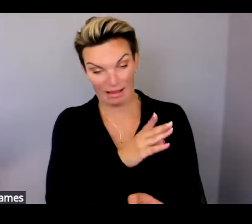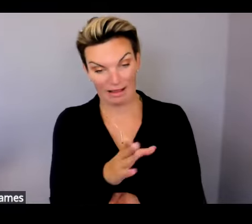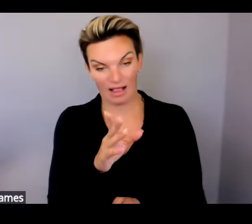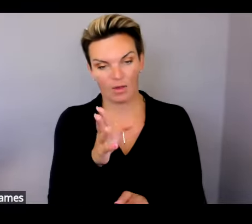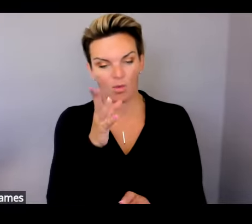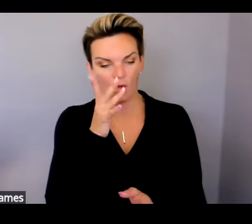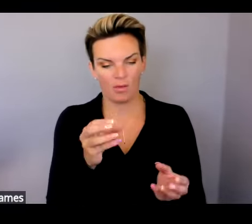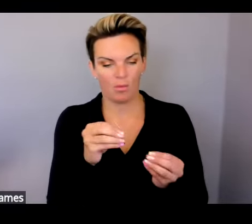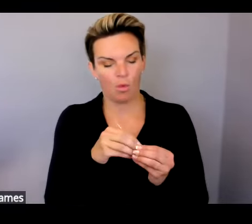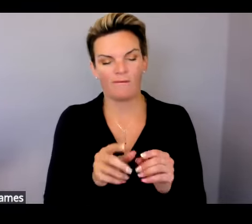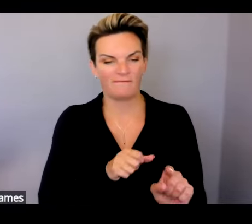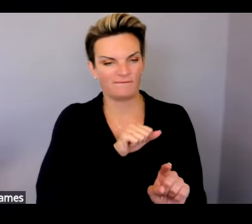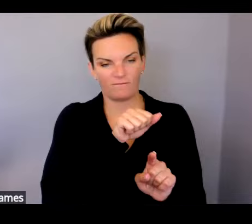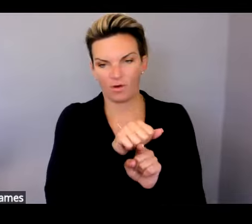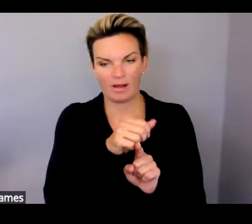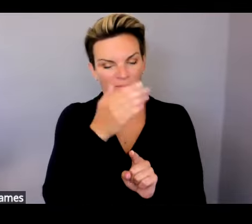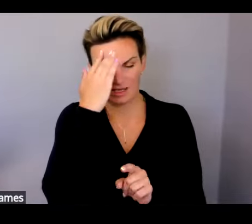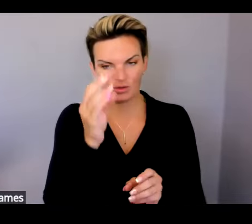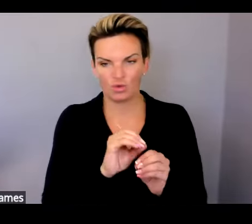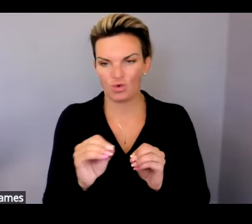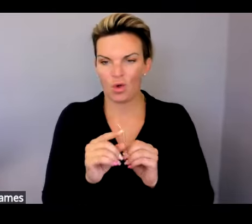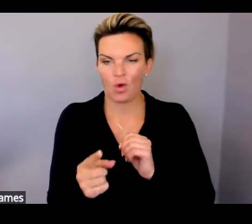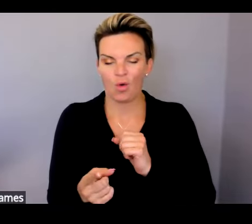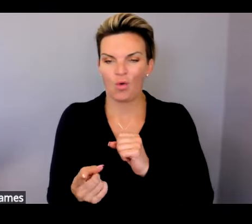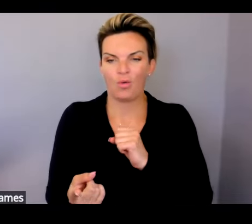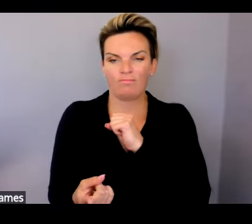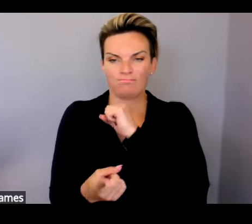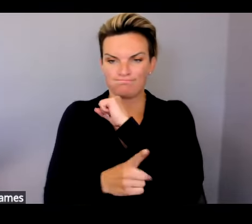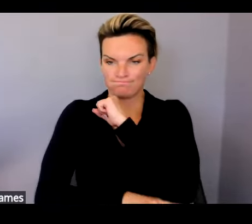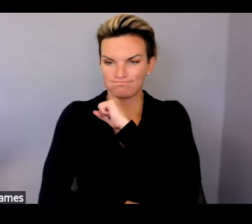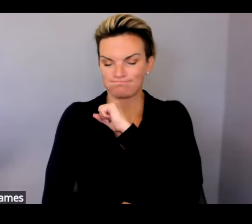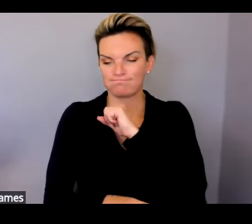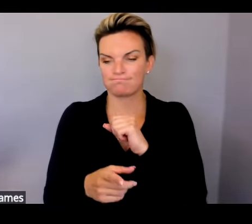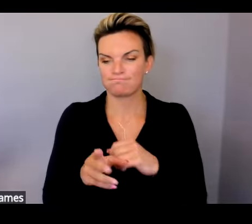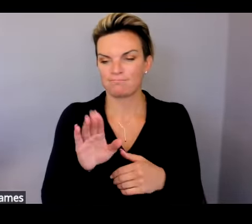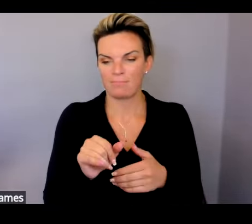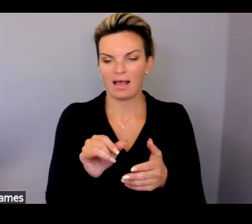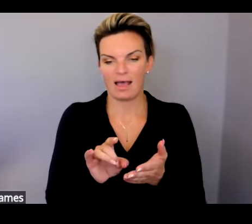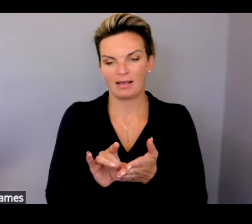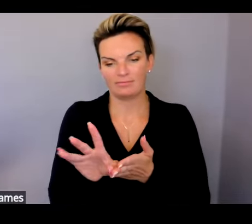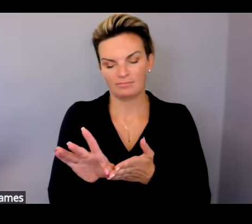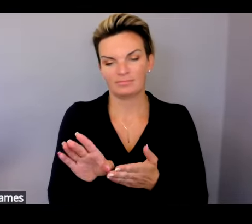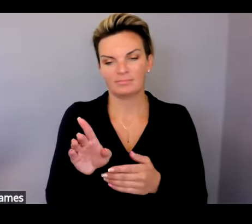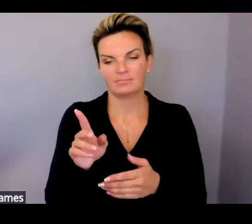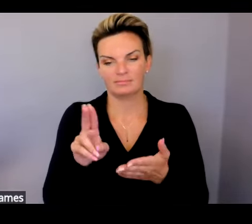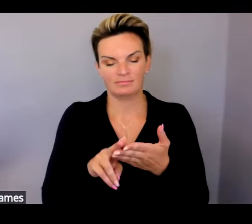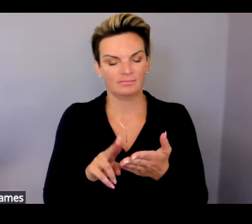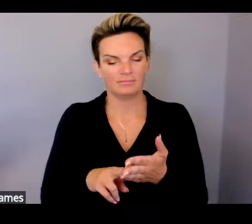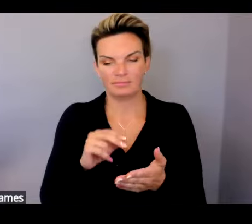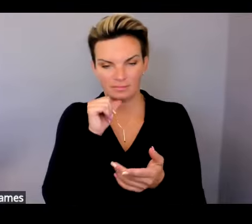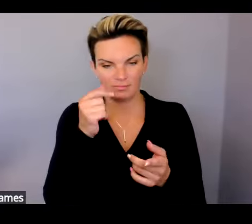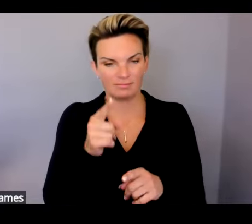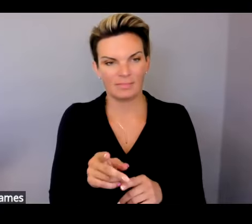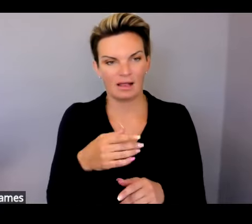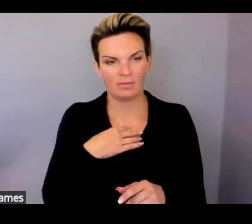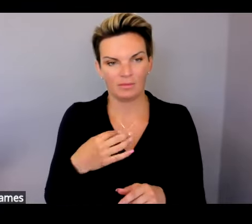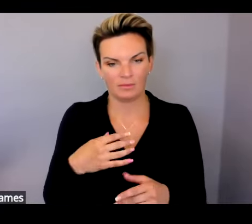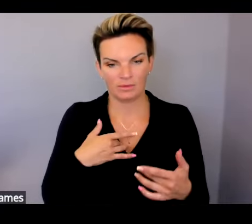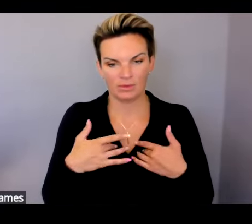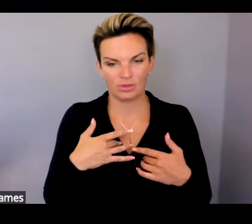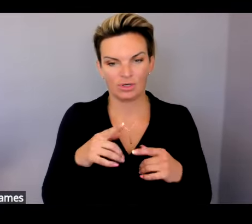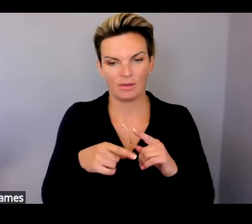anything to punish by disqualifying signatures. And I'm just very concerned that candidates, sponsors, and the Dillahunts